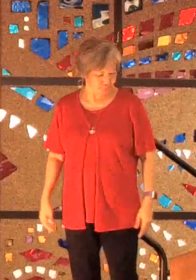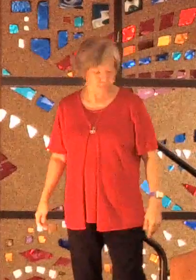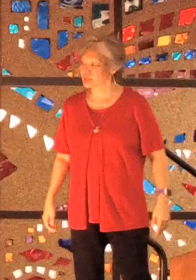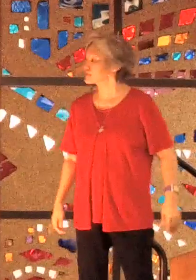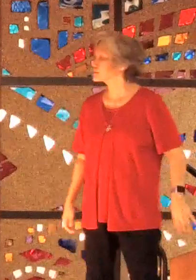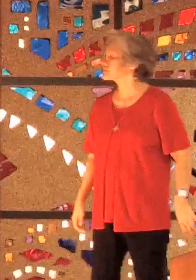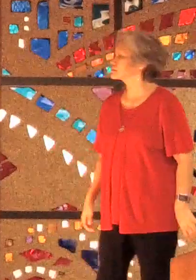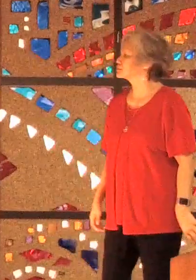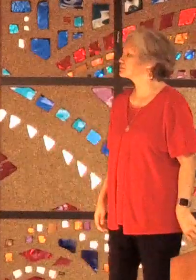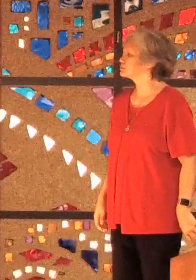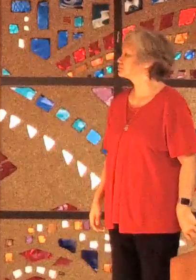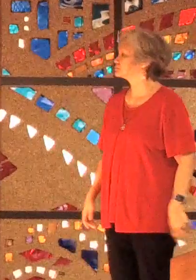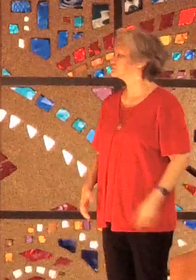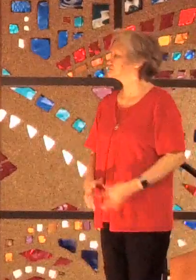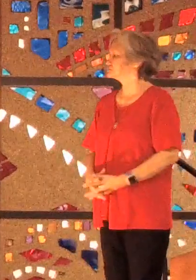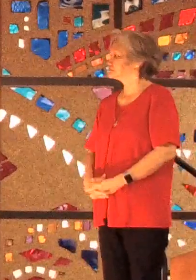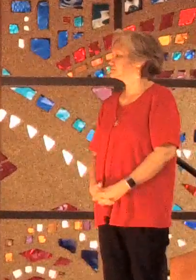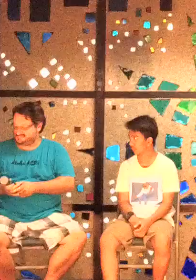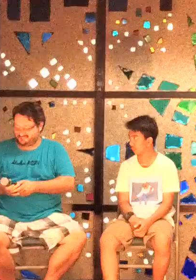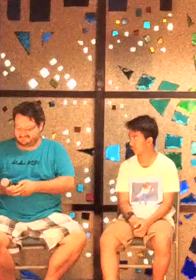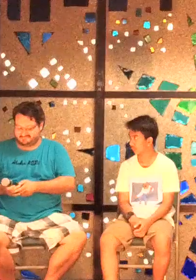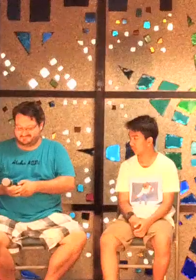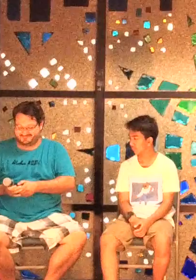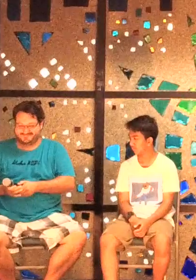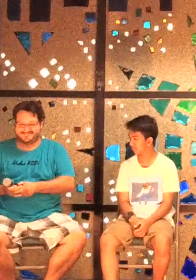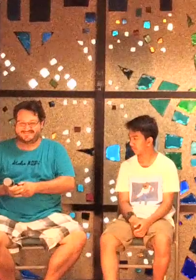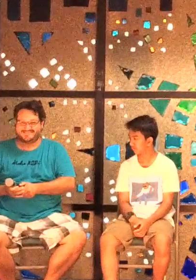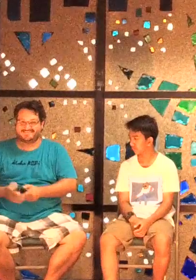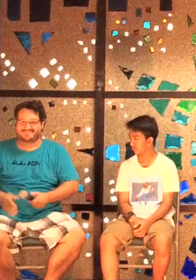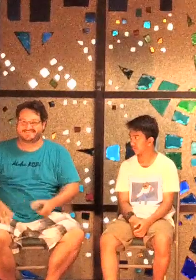panel? What would you say?